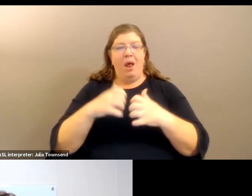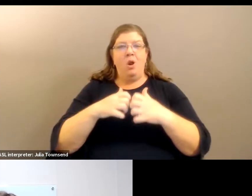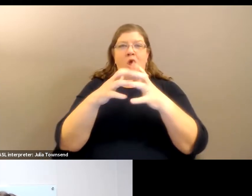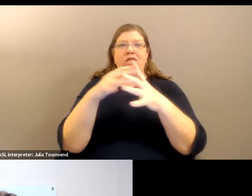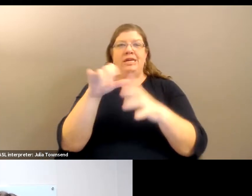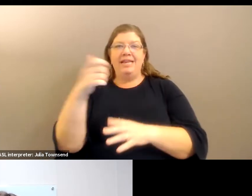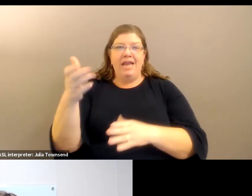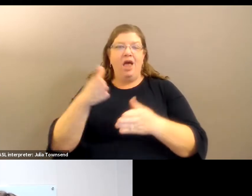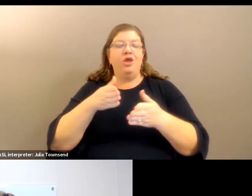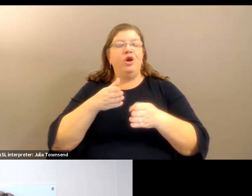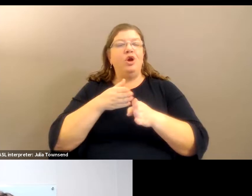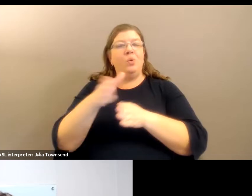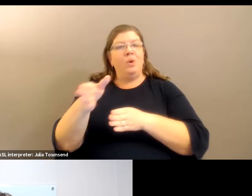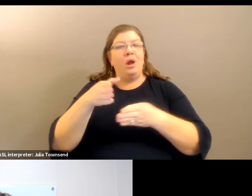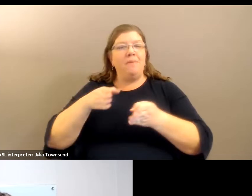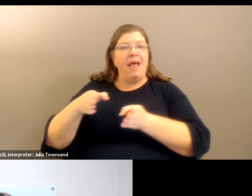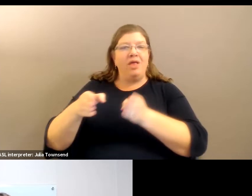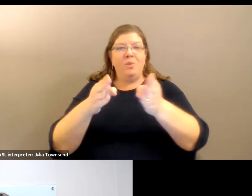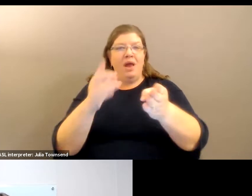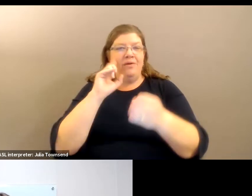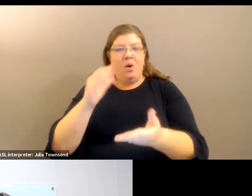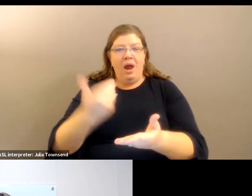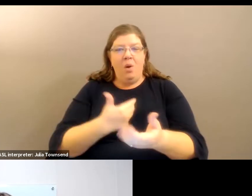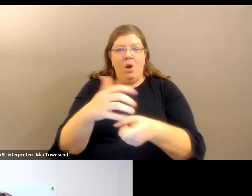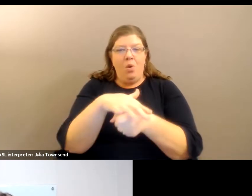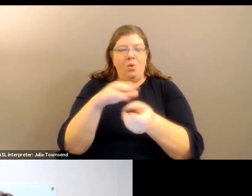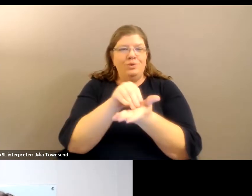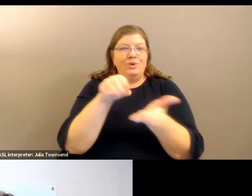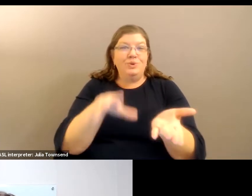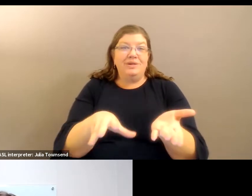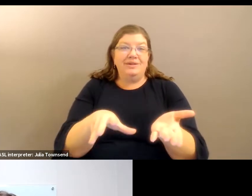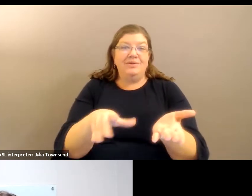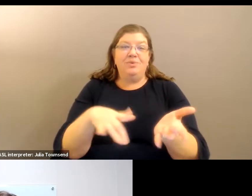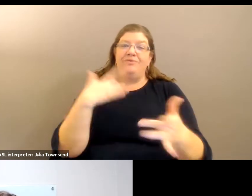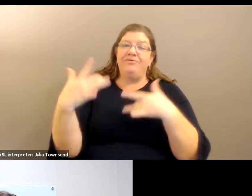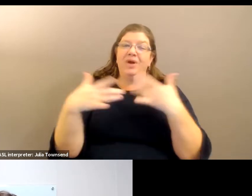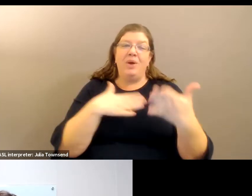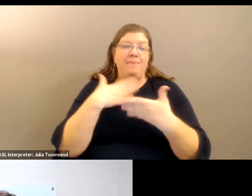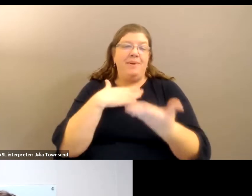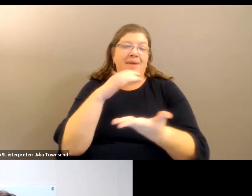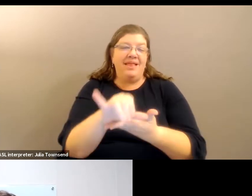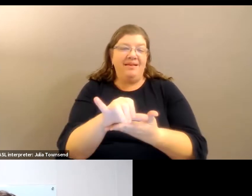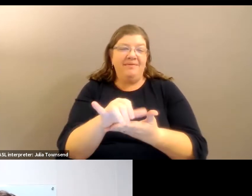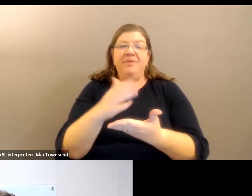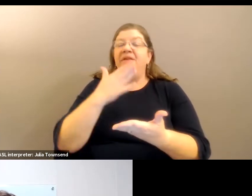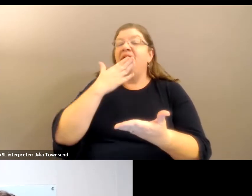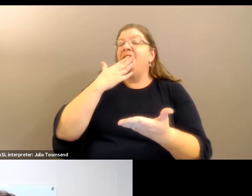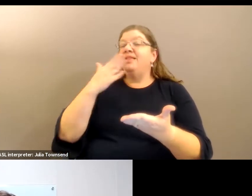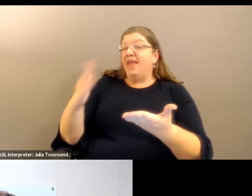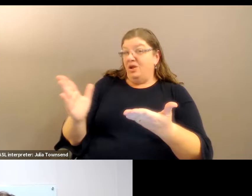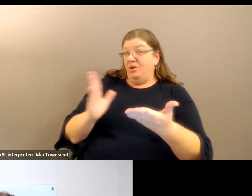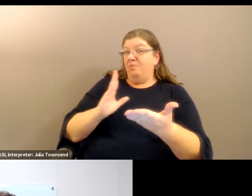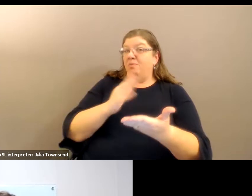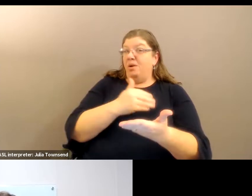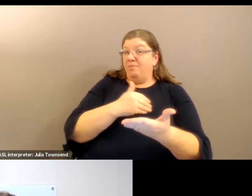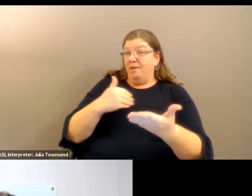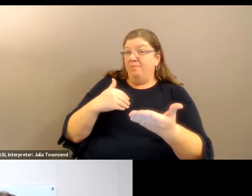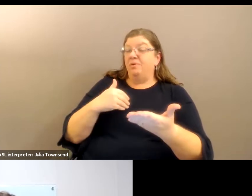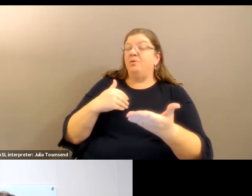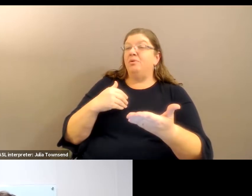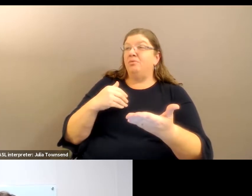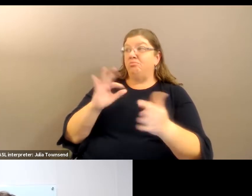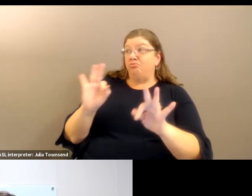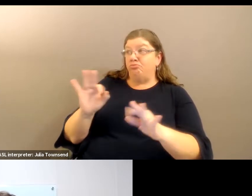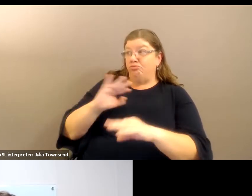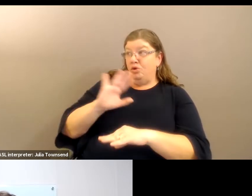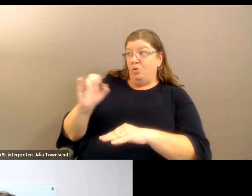another career pathway for our local students. Thank you. Board Member Ford, I hope that answers your